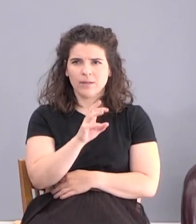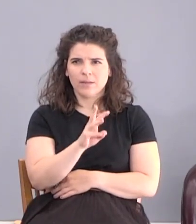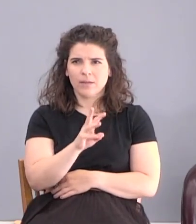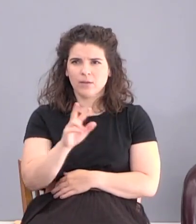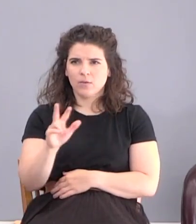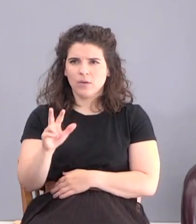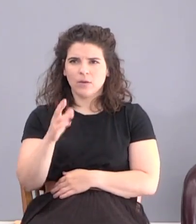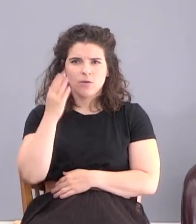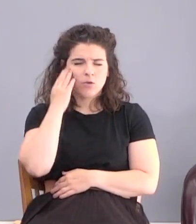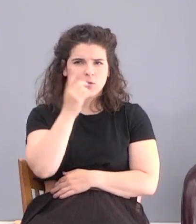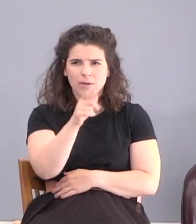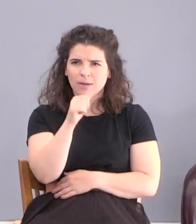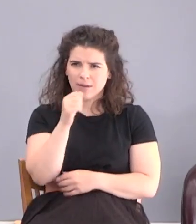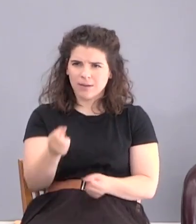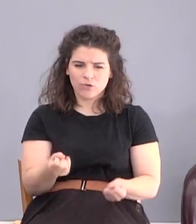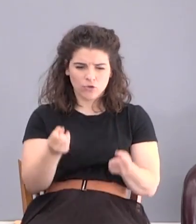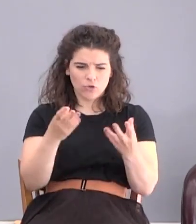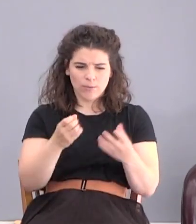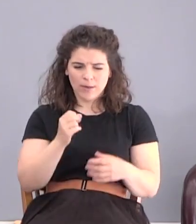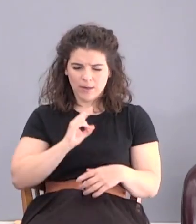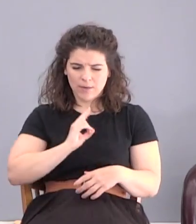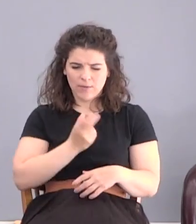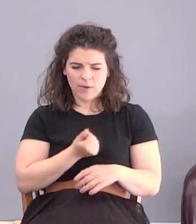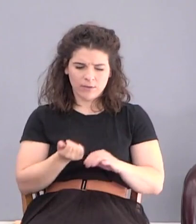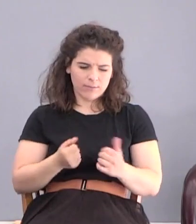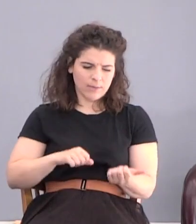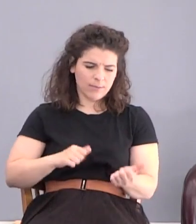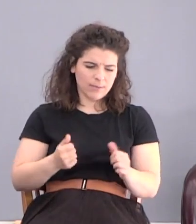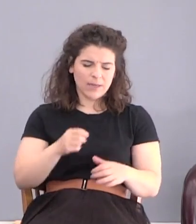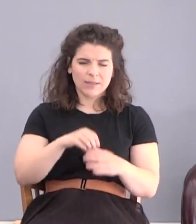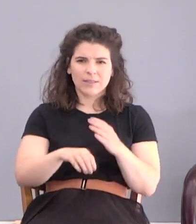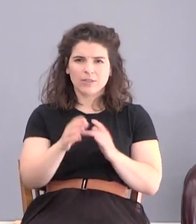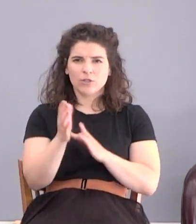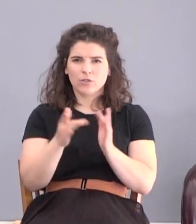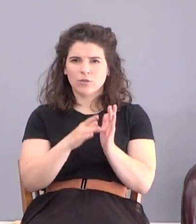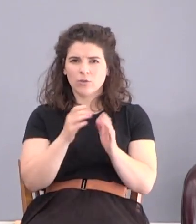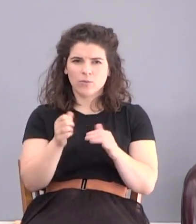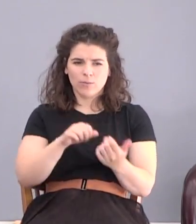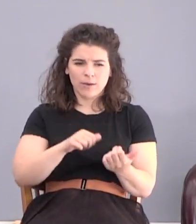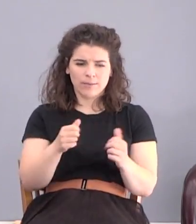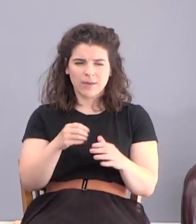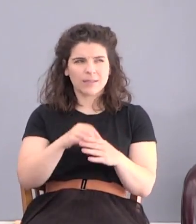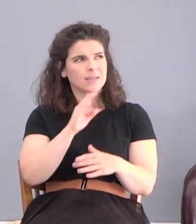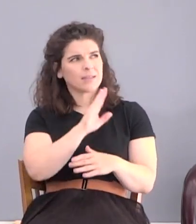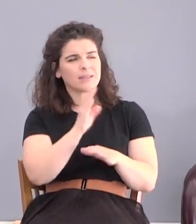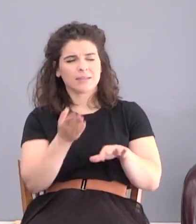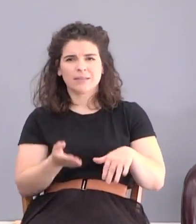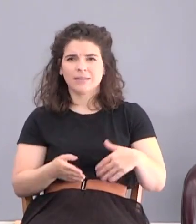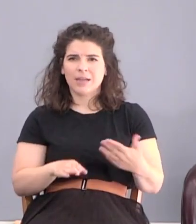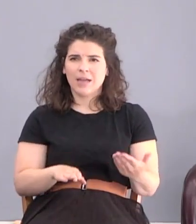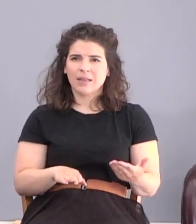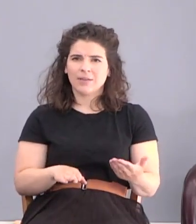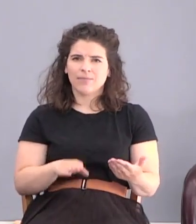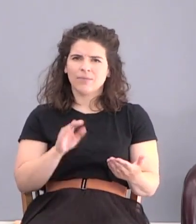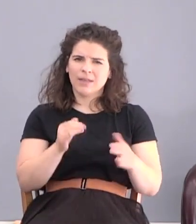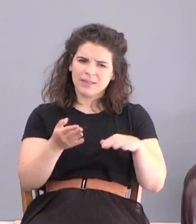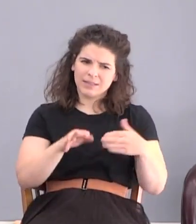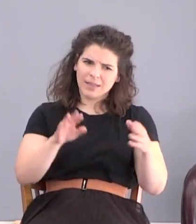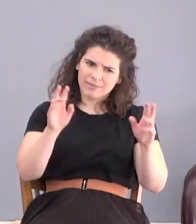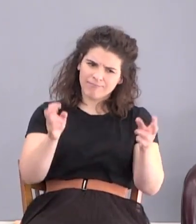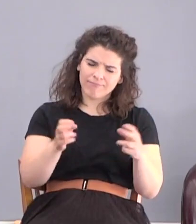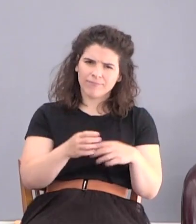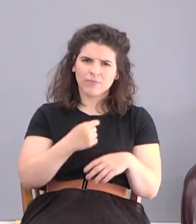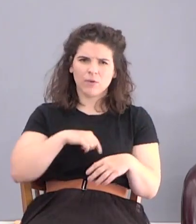3. Know ye not that so many of us as were baptized into Jesus Christ were baptized into his death? So there's that death issue.